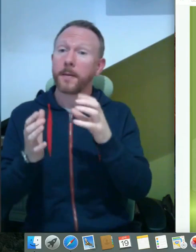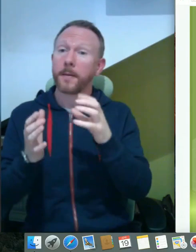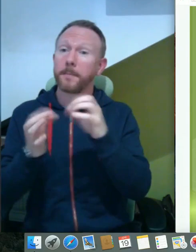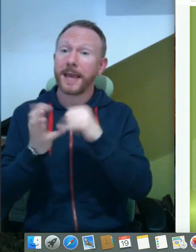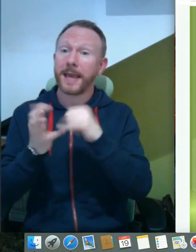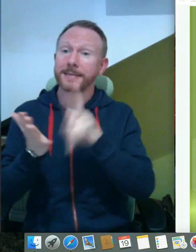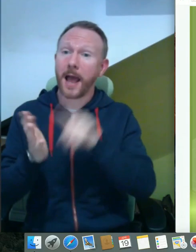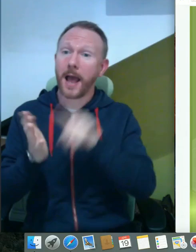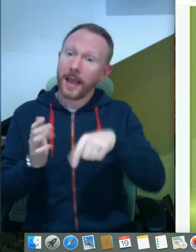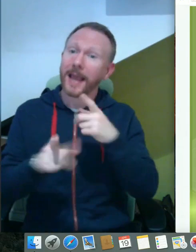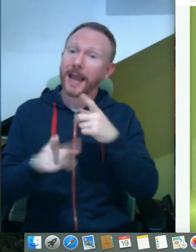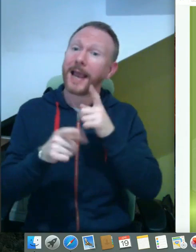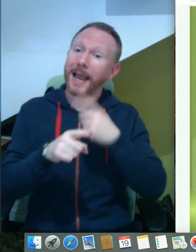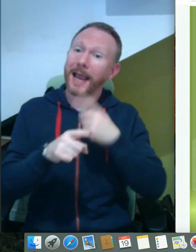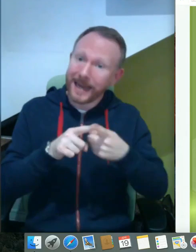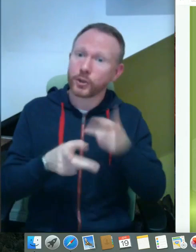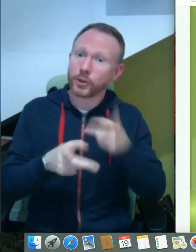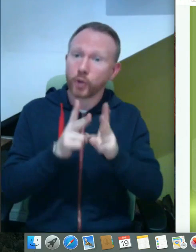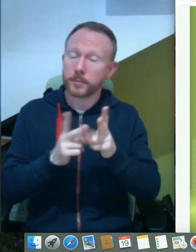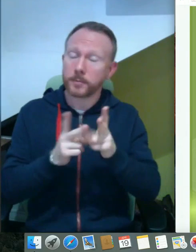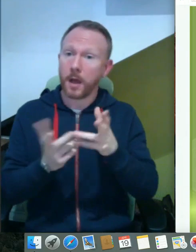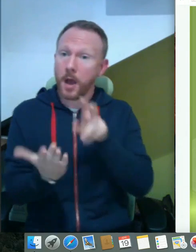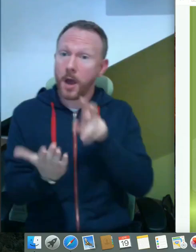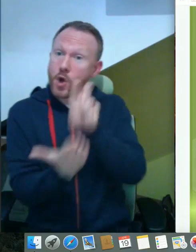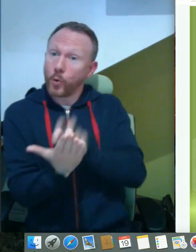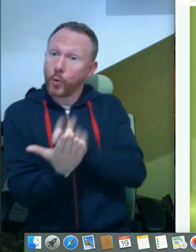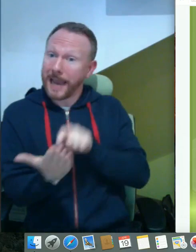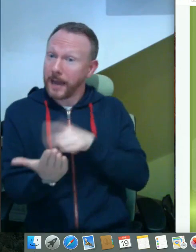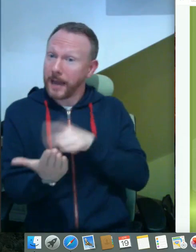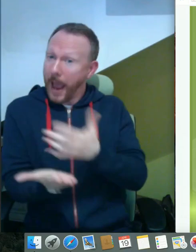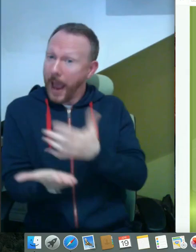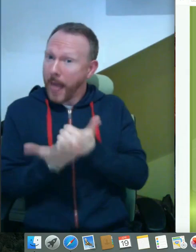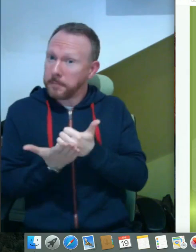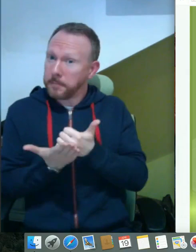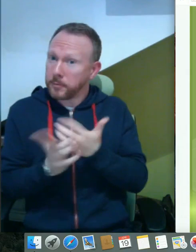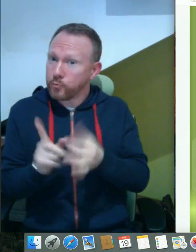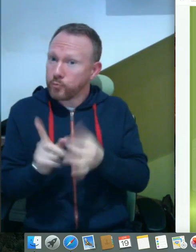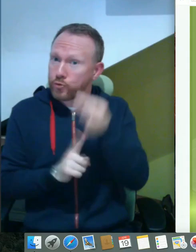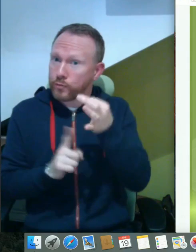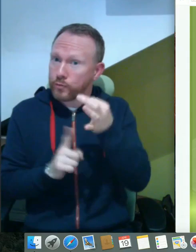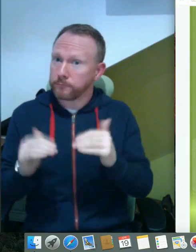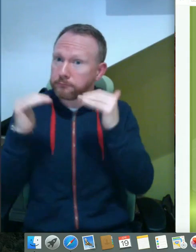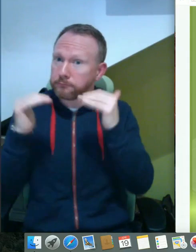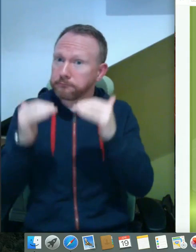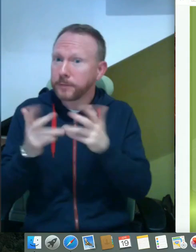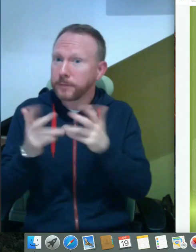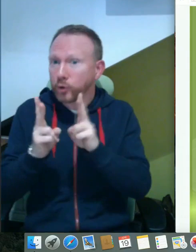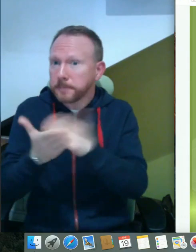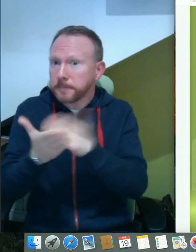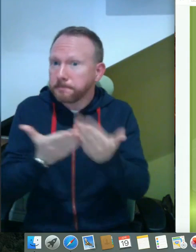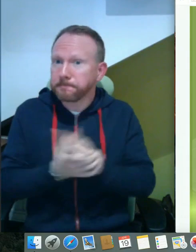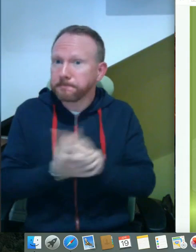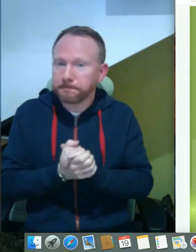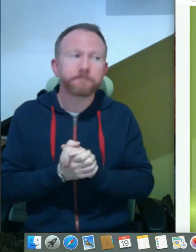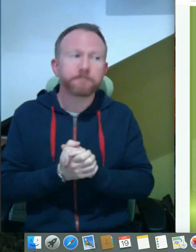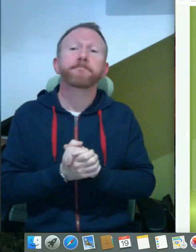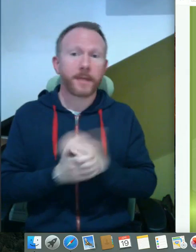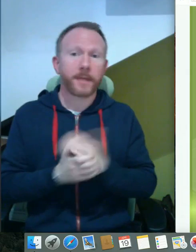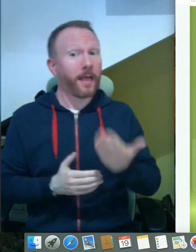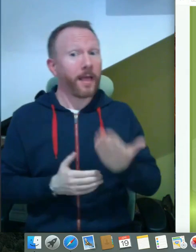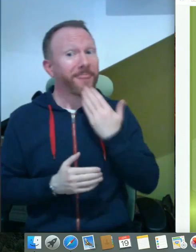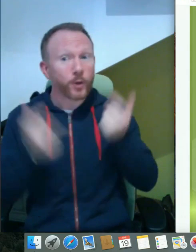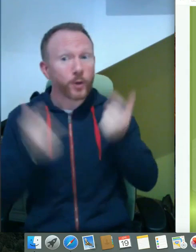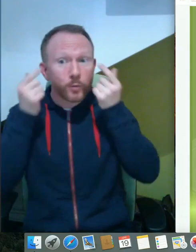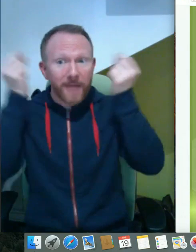strategies? Thanks, David. That's a really good question. I do not know the answer to